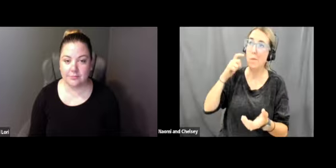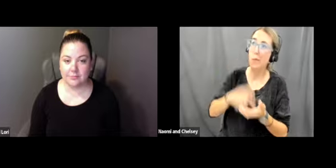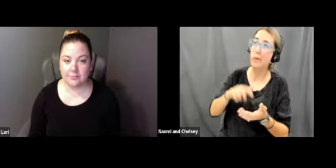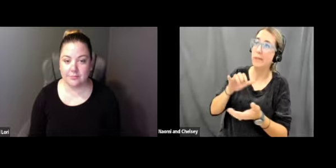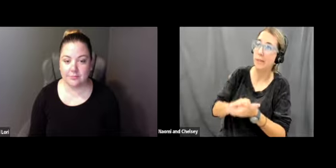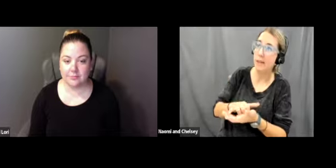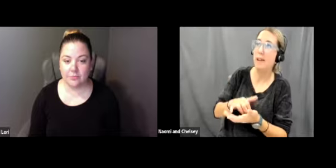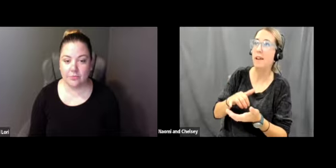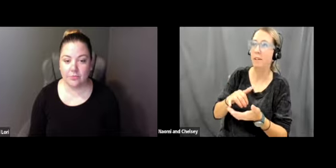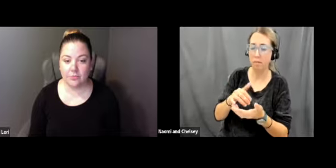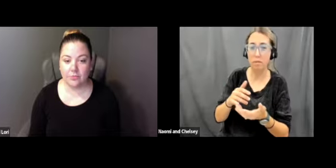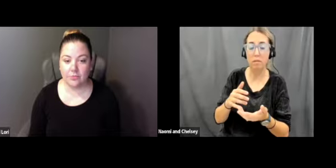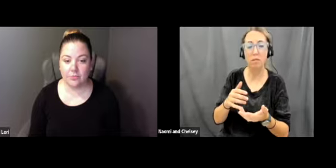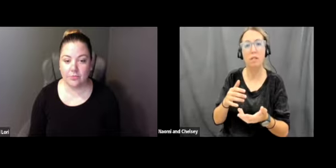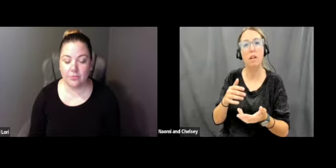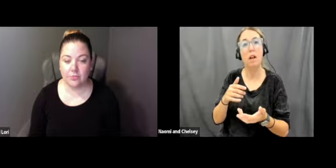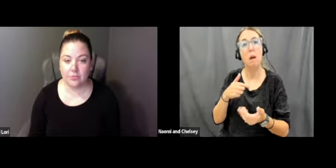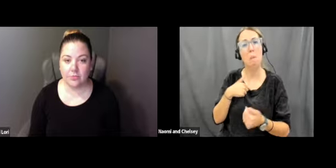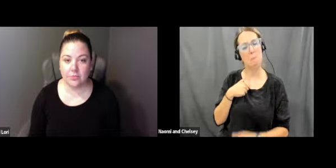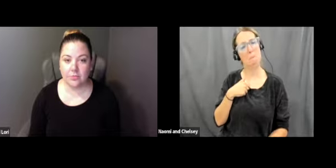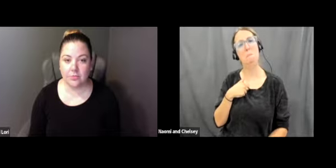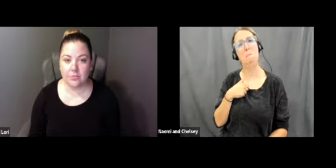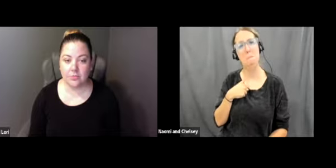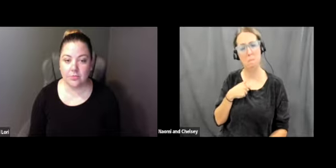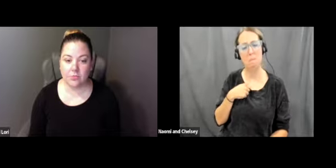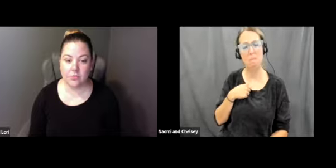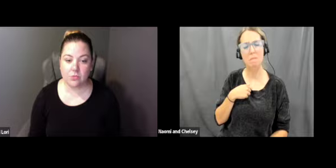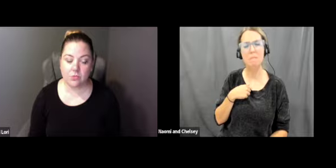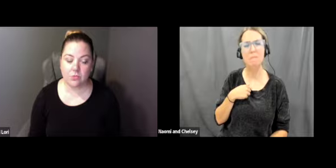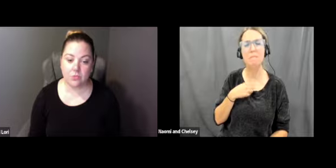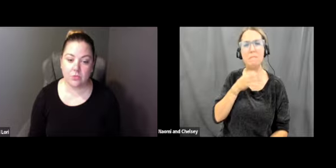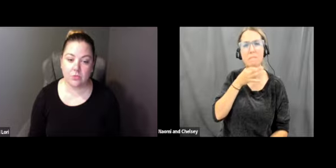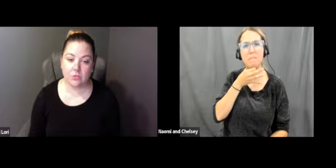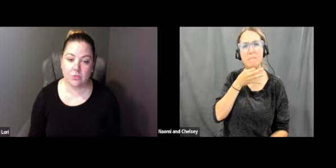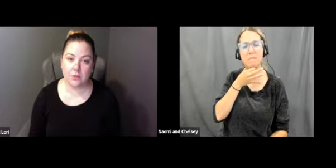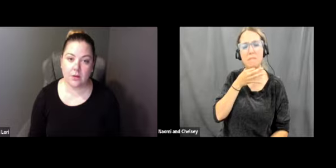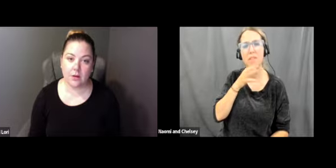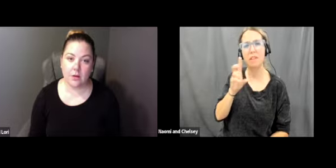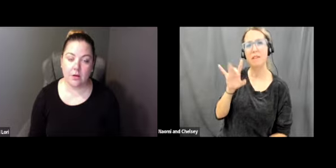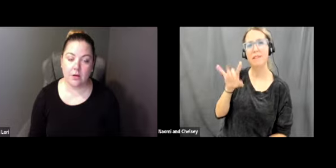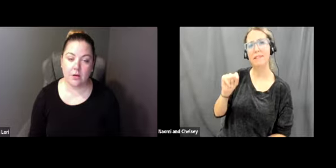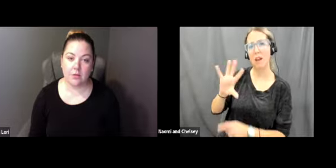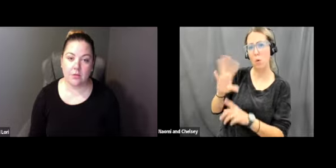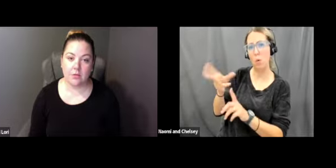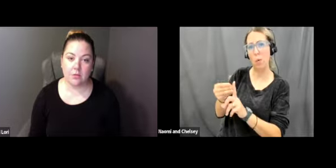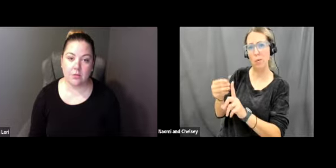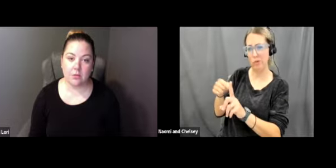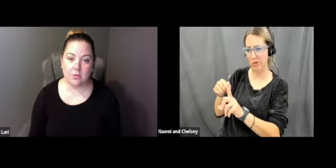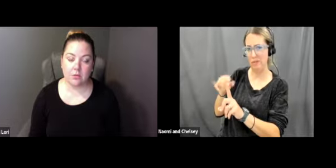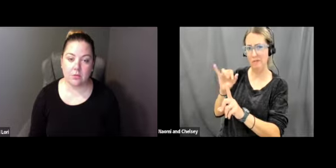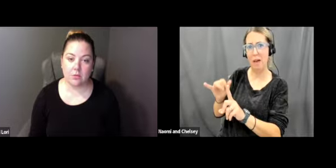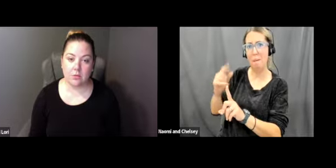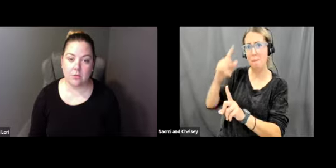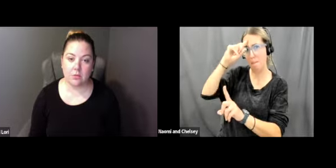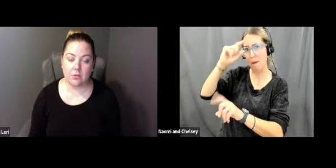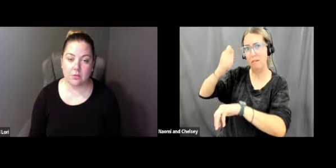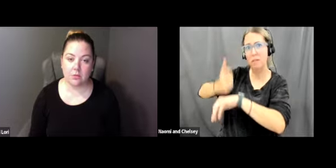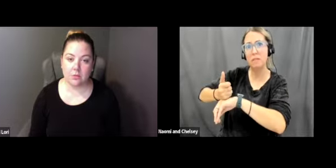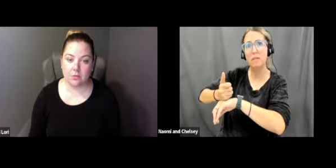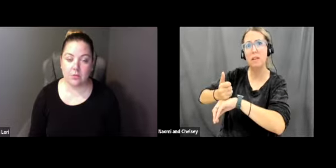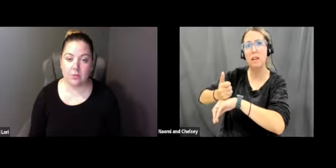about how holding this diet culture mindset might have an impact on